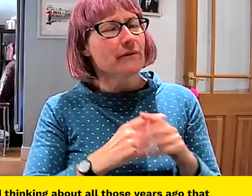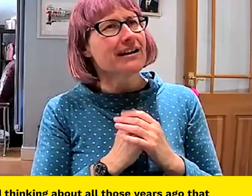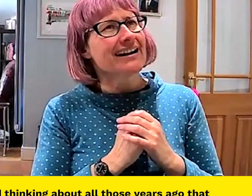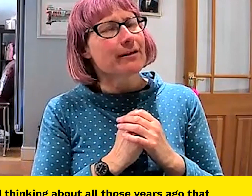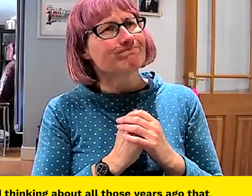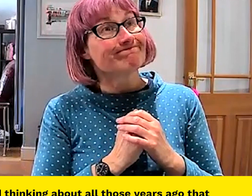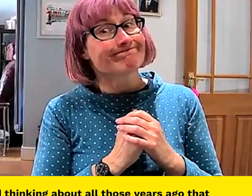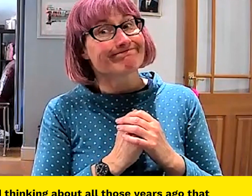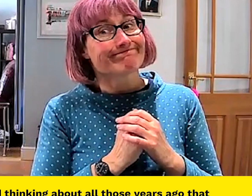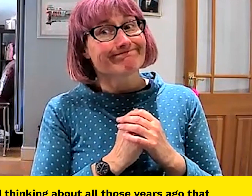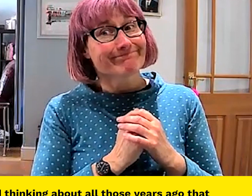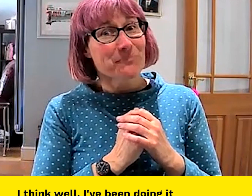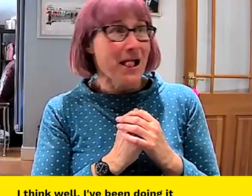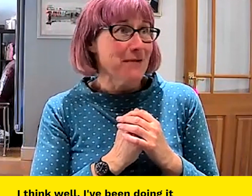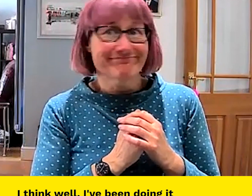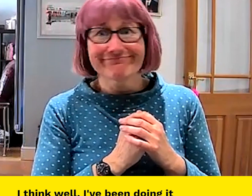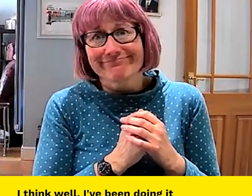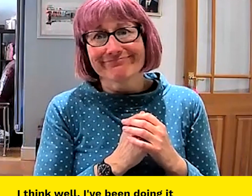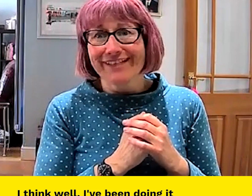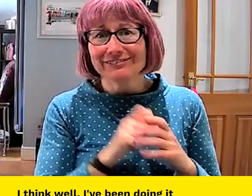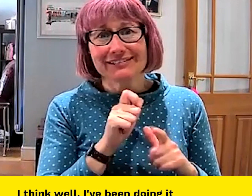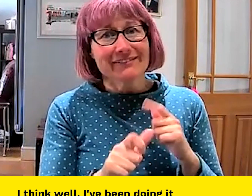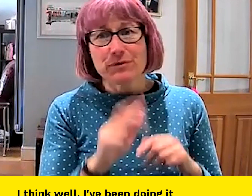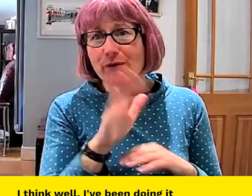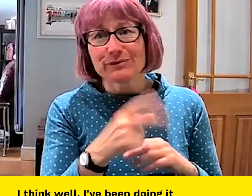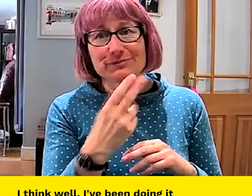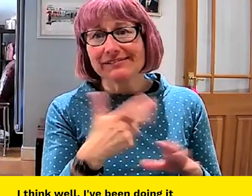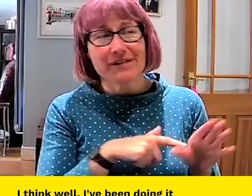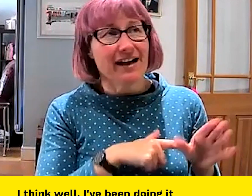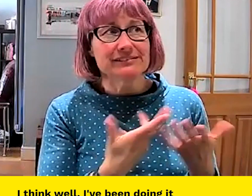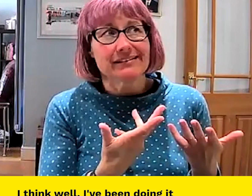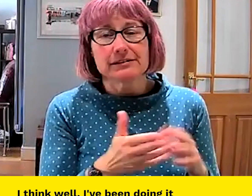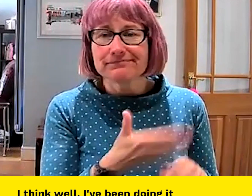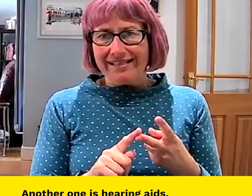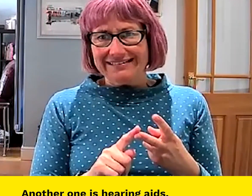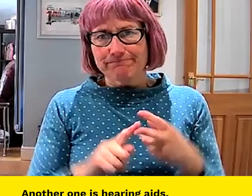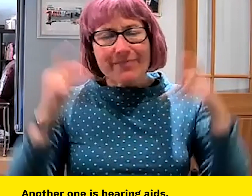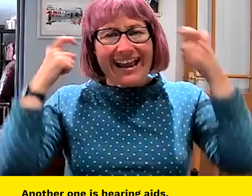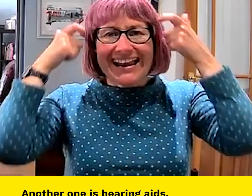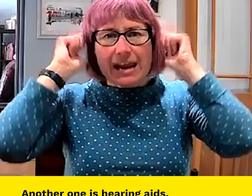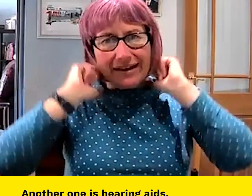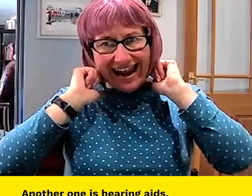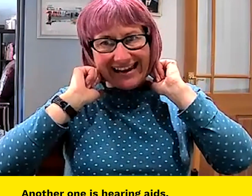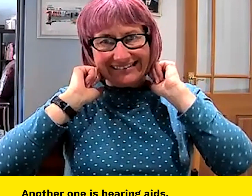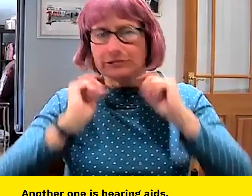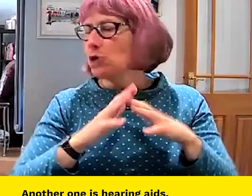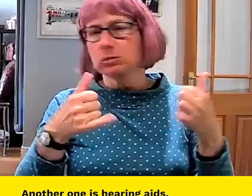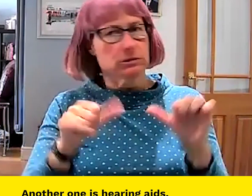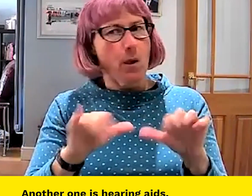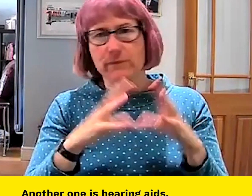be a teacher." And I think, well, I've been doing it for the past 25 years. Another one is hearing aids. They